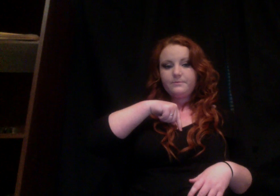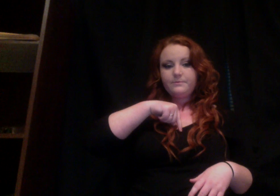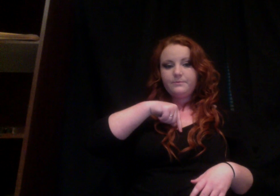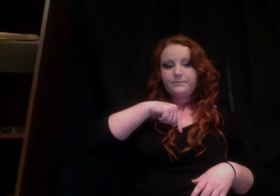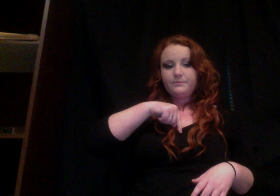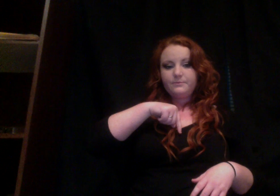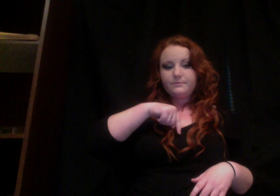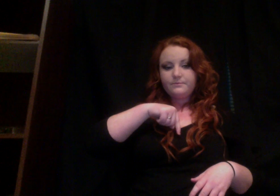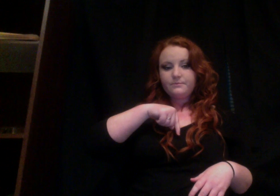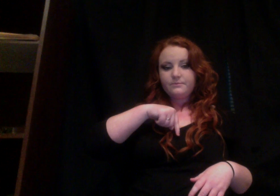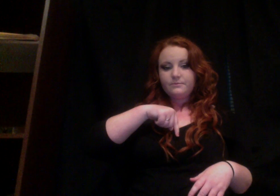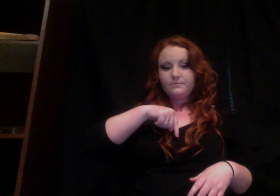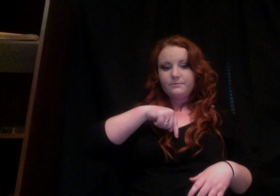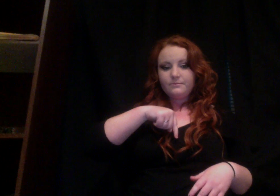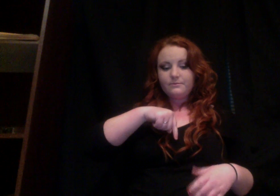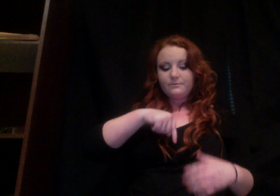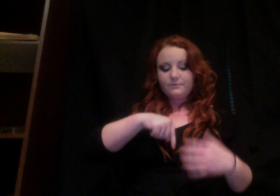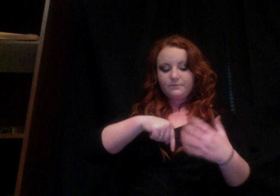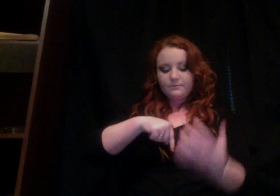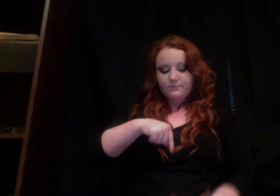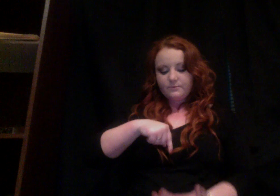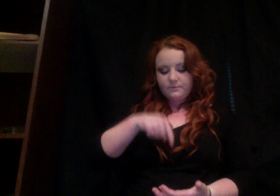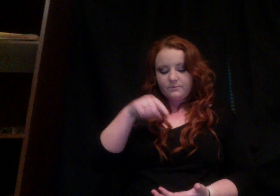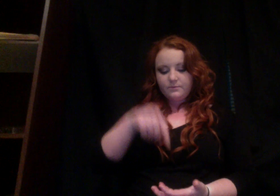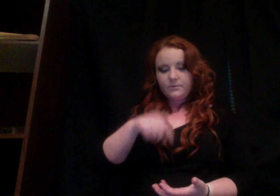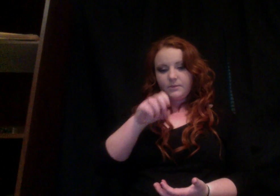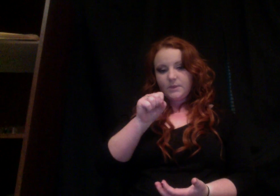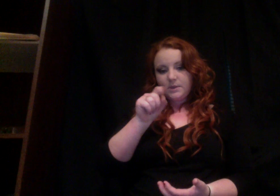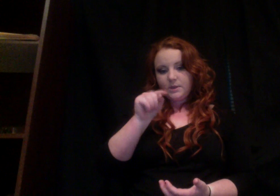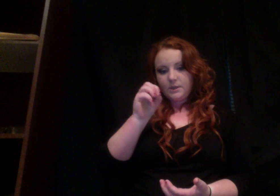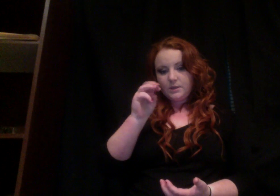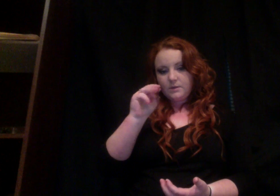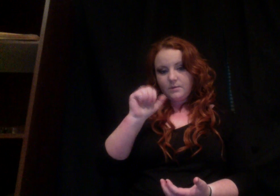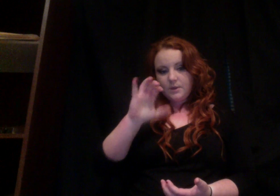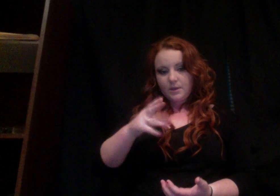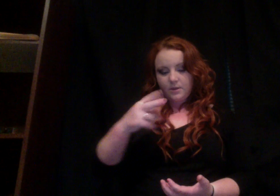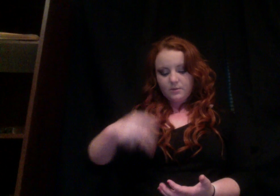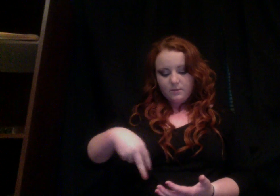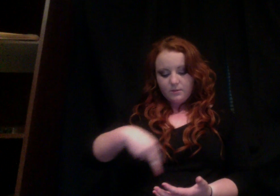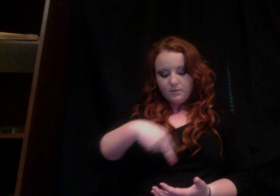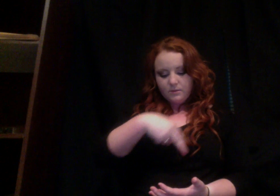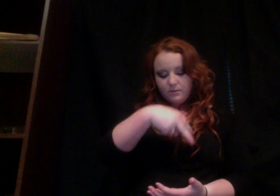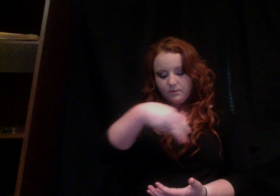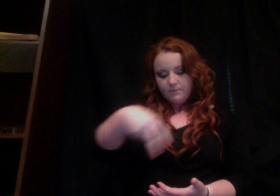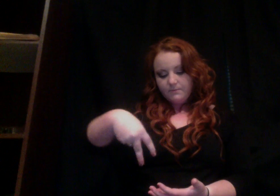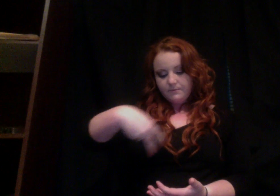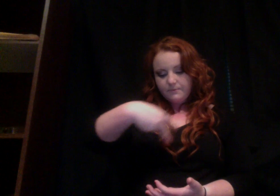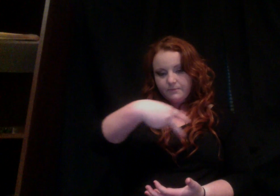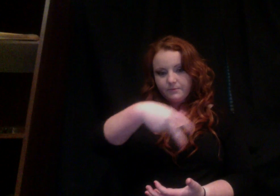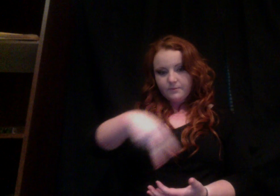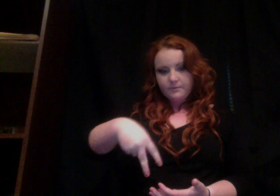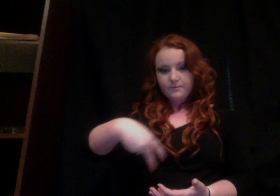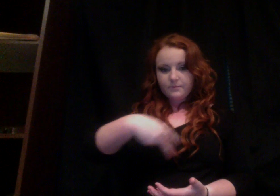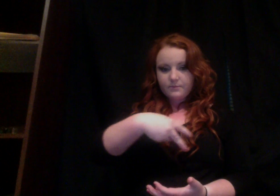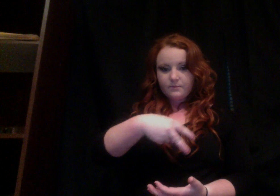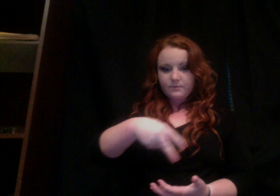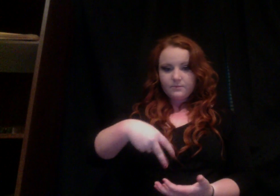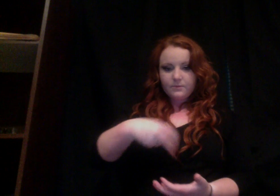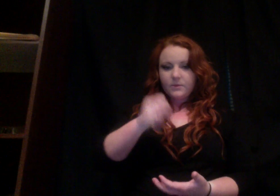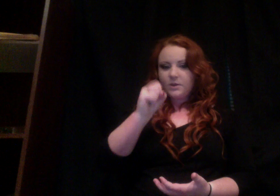esophagus and into your stomach. We'll look all around through your stomach with it. The scope is articulated, so